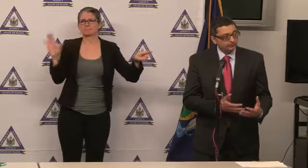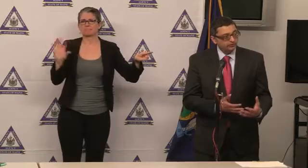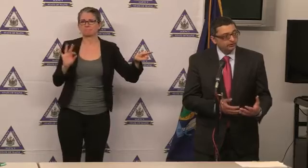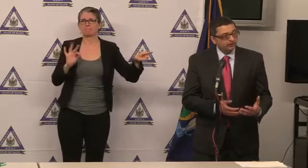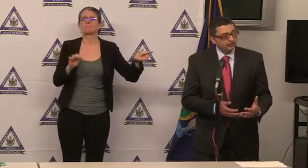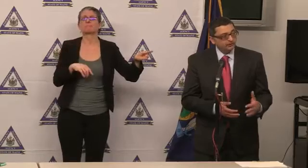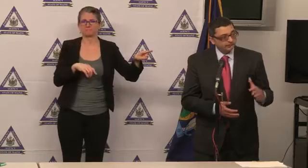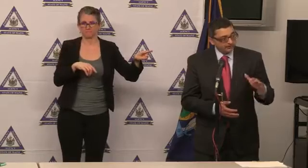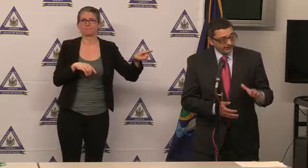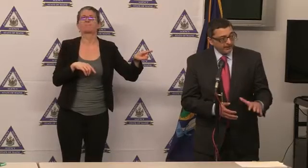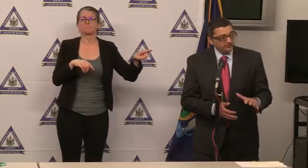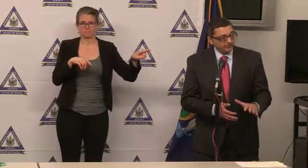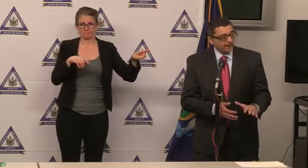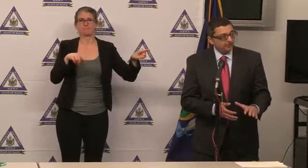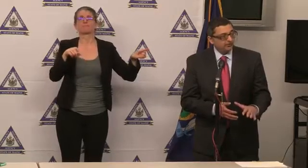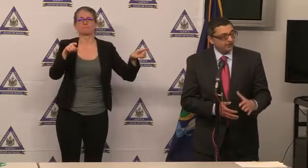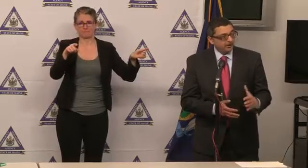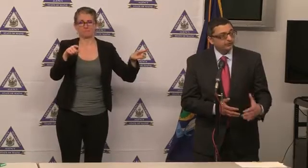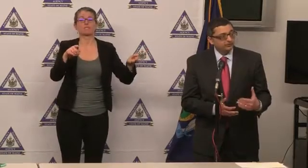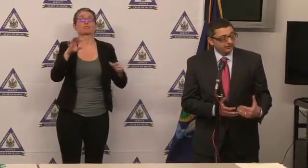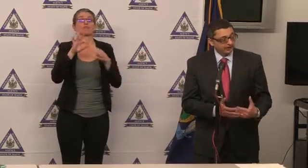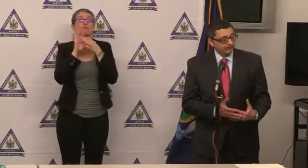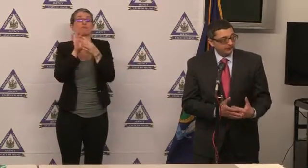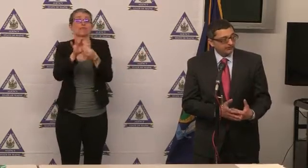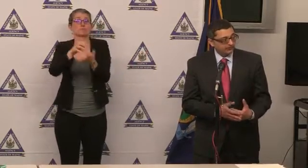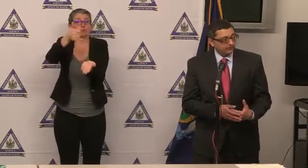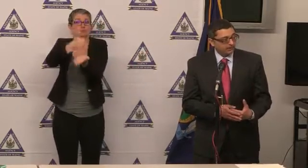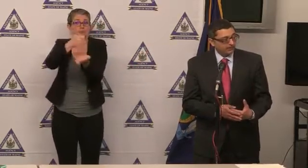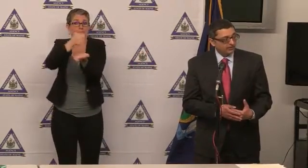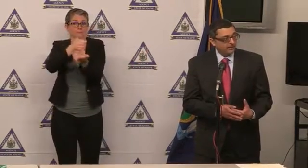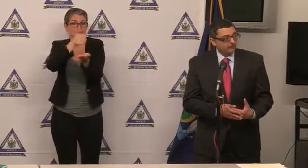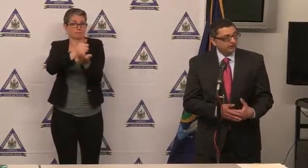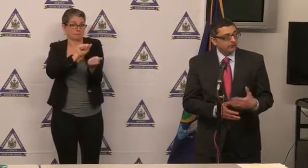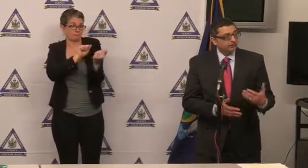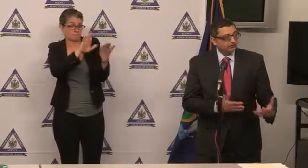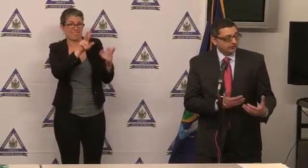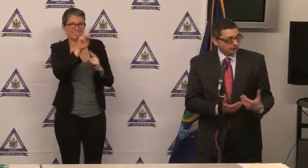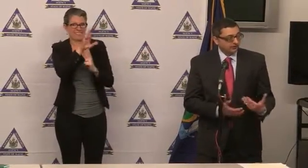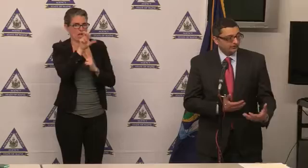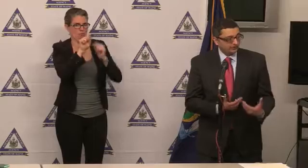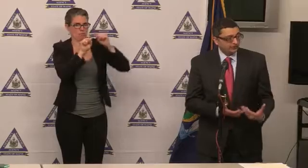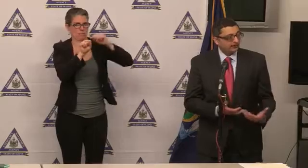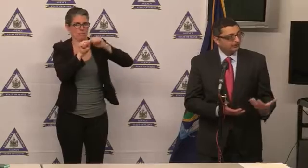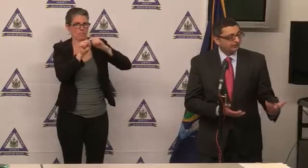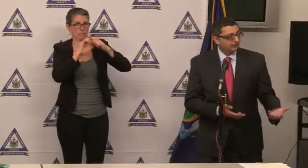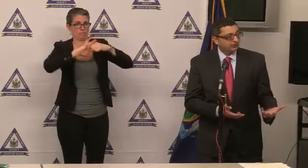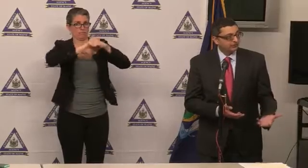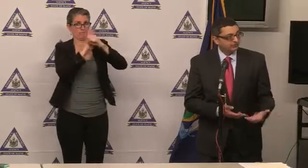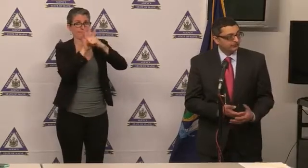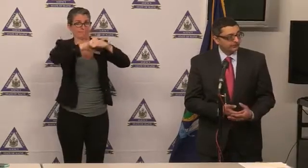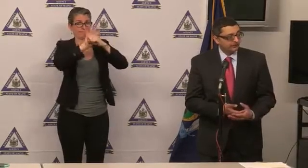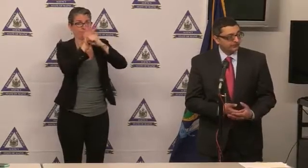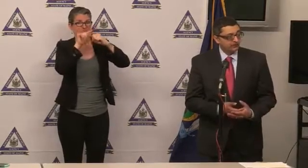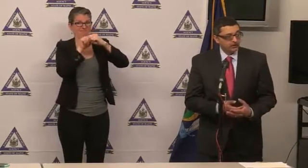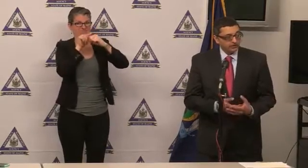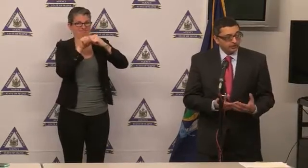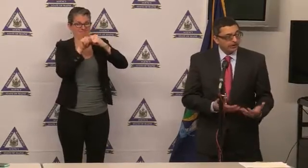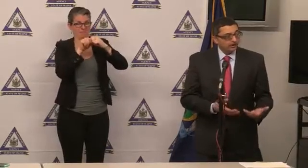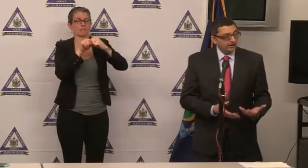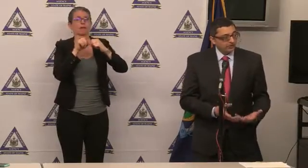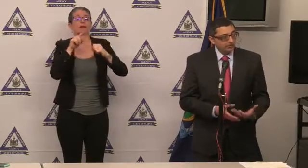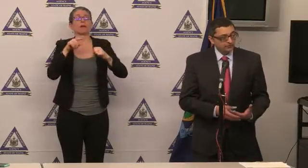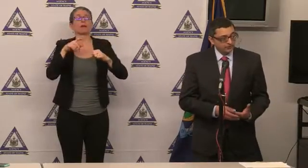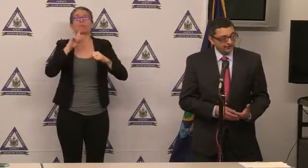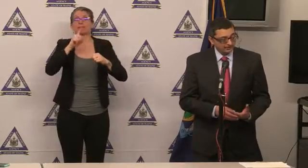to do is to tamp down the amount of virus that's in the body so it doesn't cause the signs and symptoms of disease. There